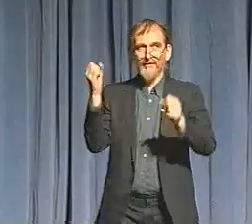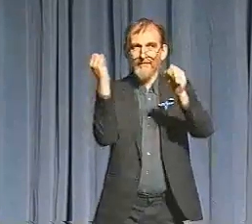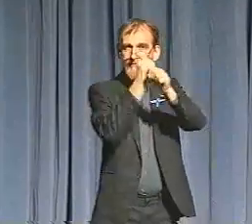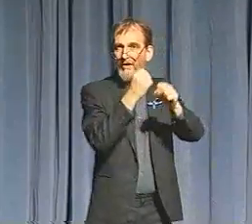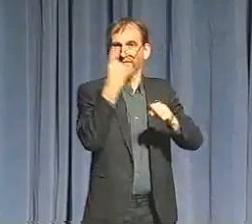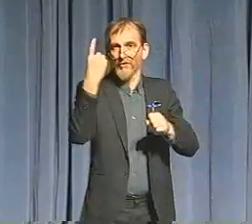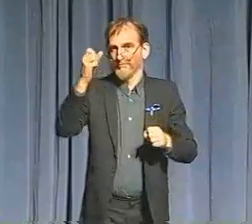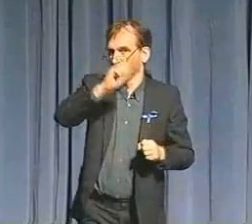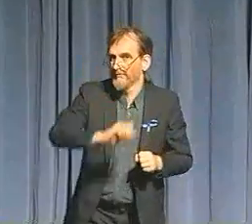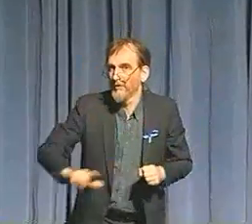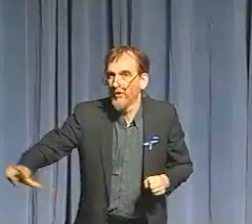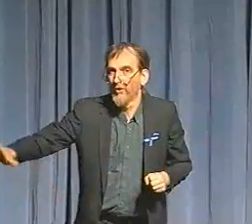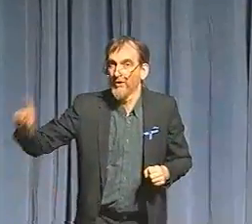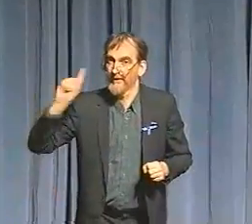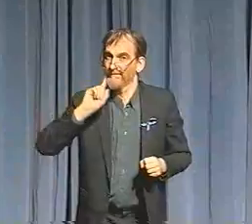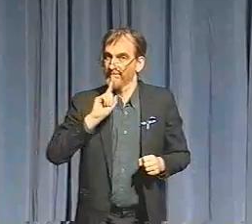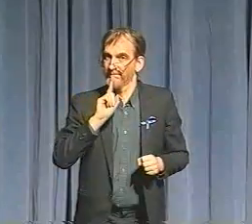now 7 is also very important